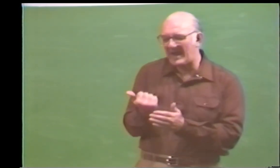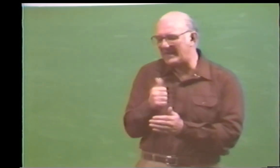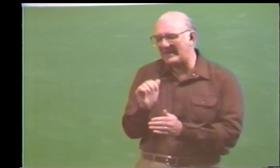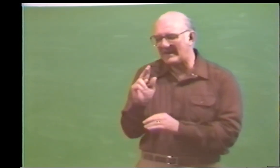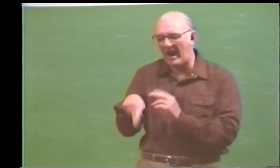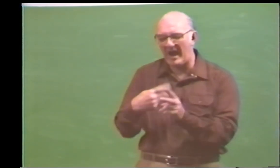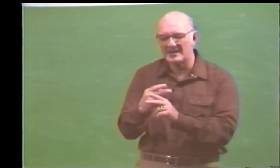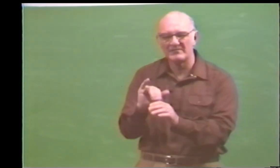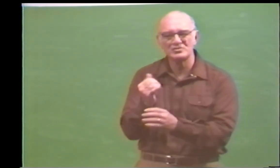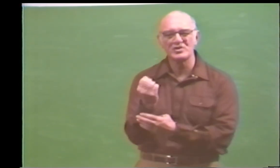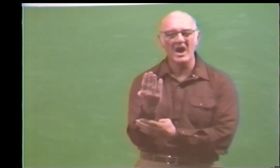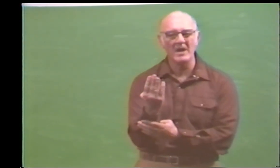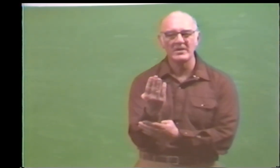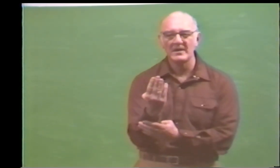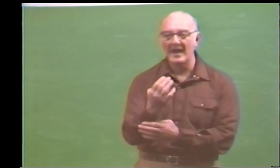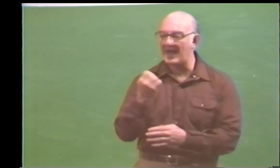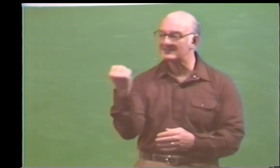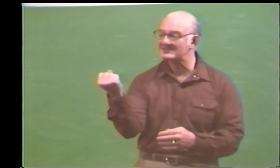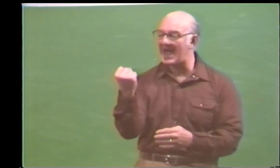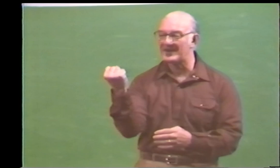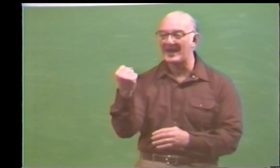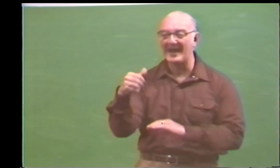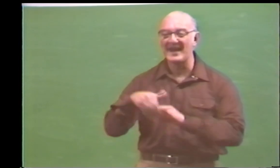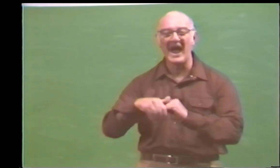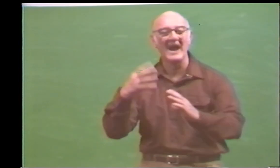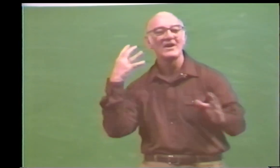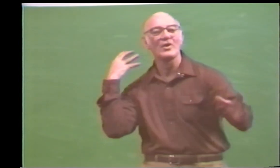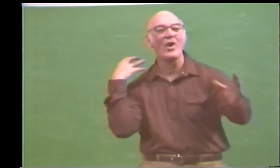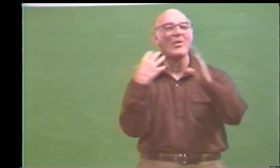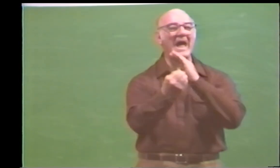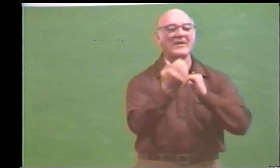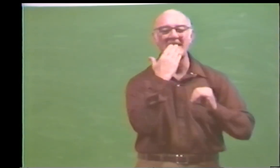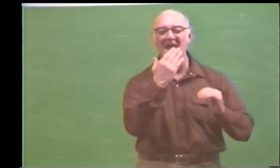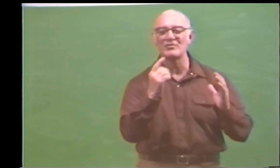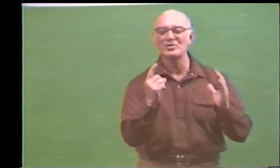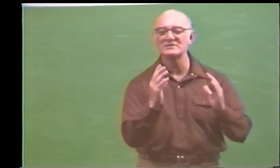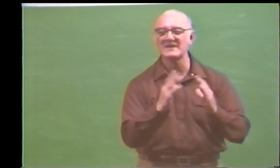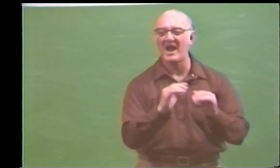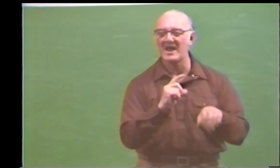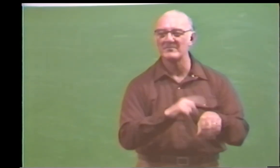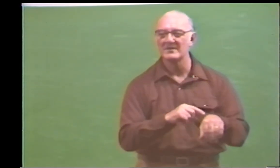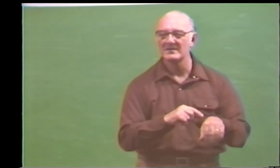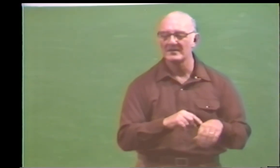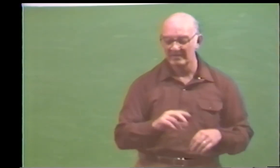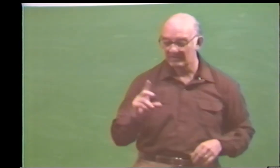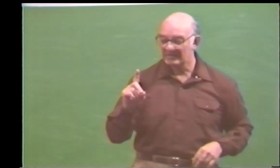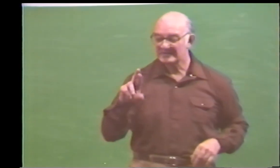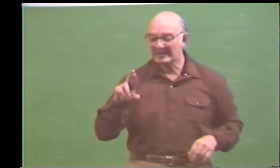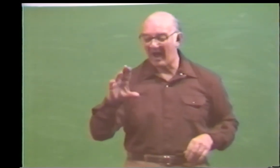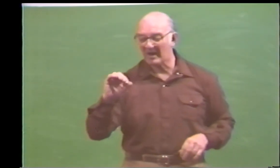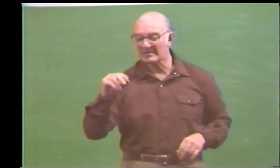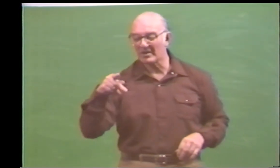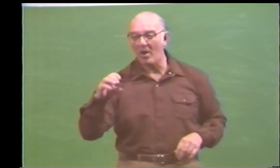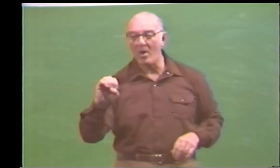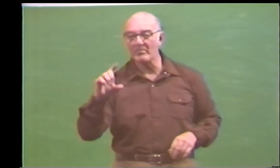any kind of a job, and Saturday night, go out and have a good time. Dr.